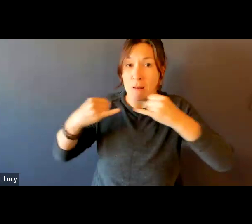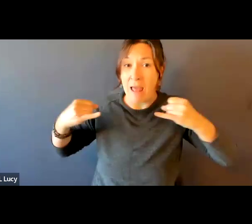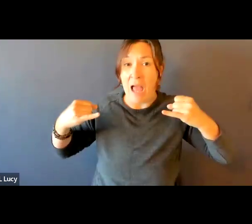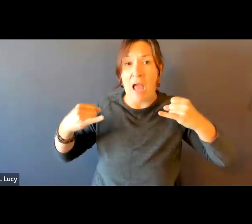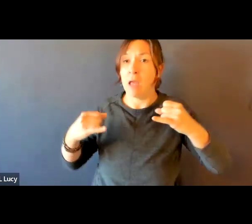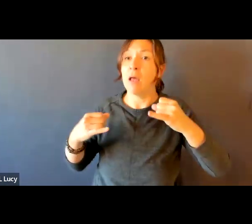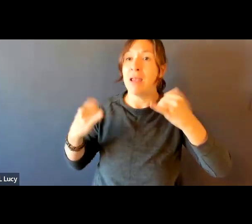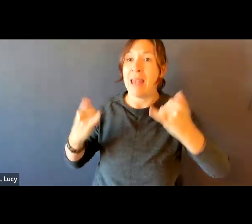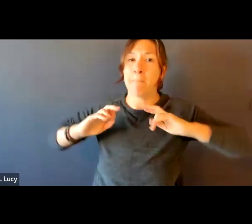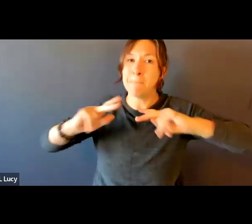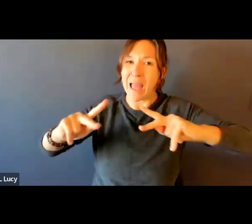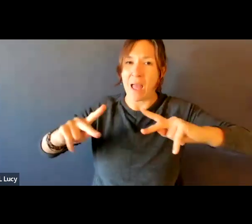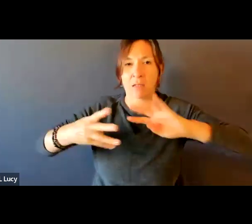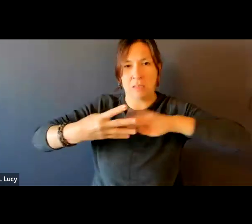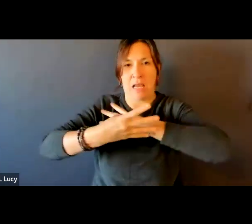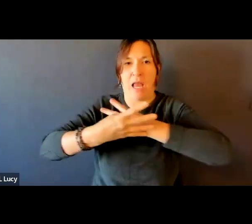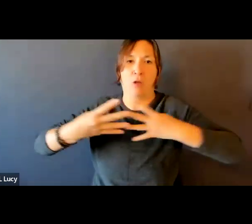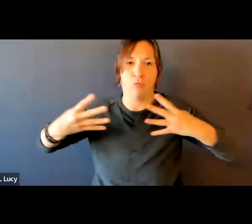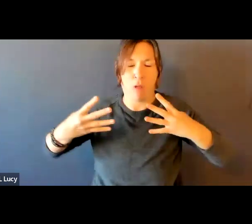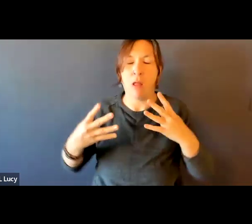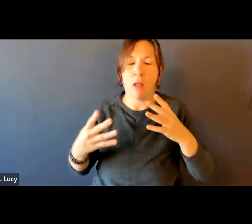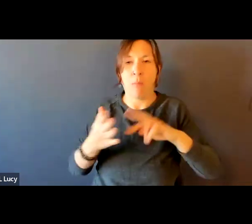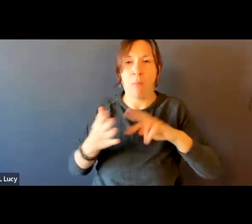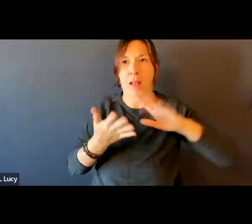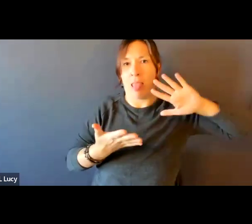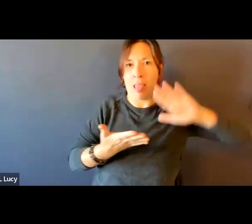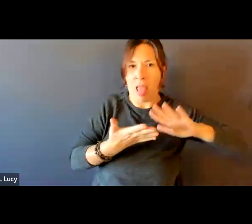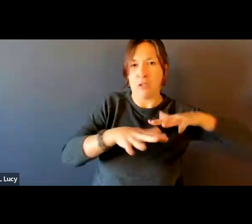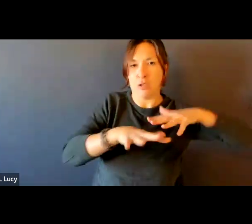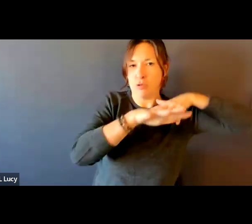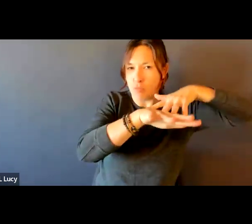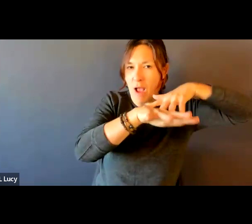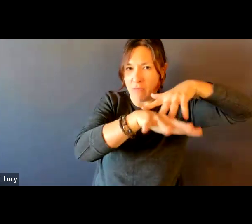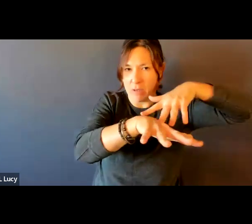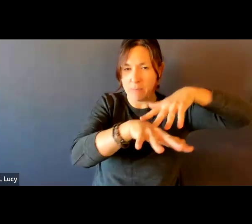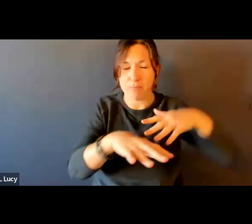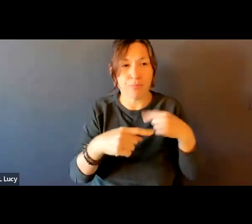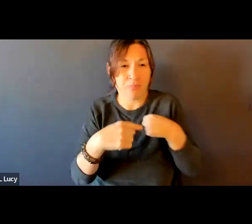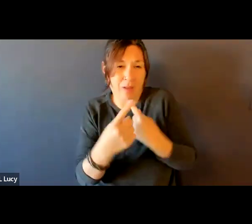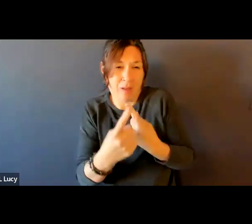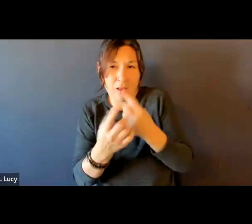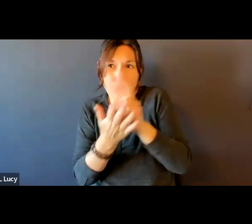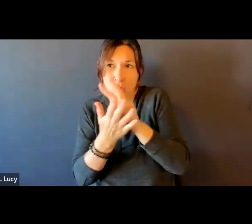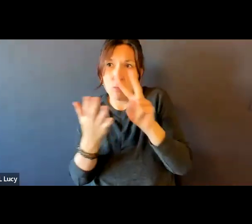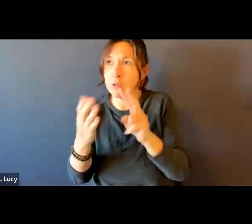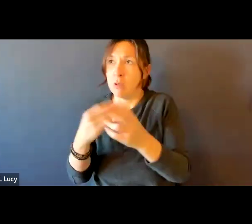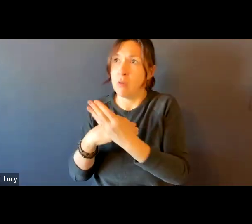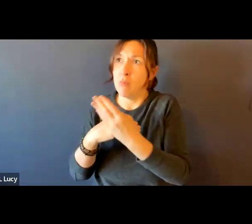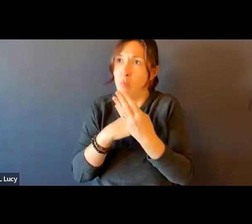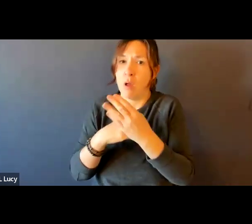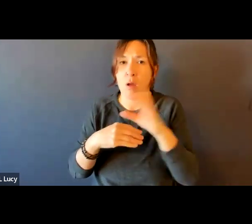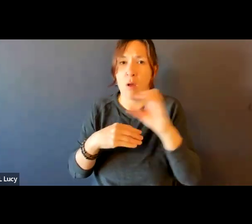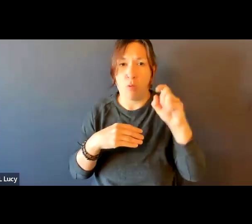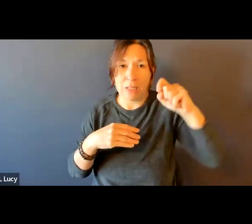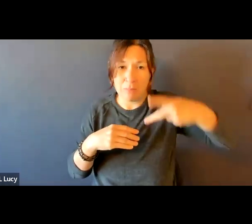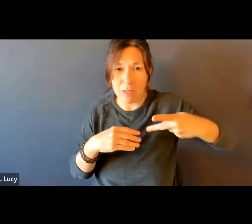their regular schedule. Over the past 2 weeks, our morning on-time performance has